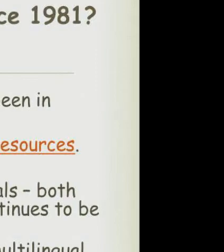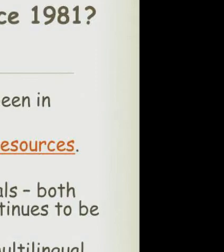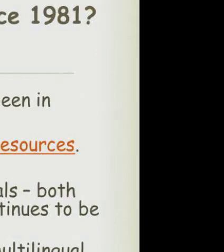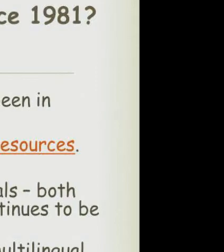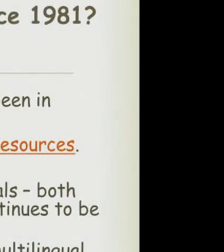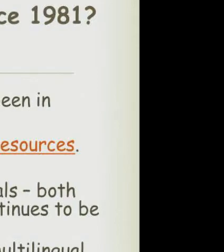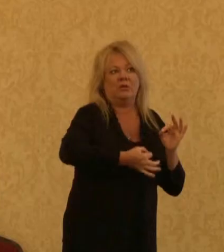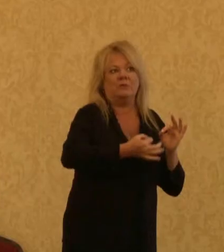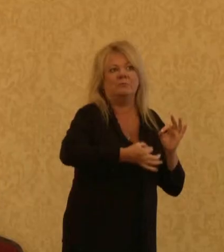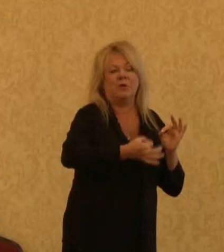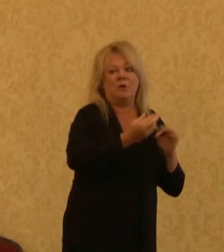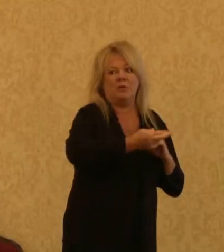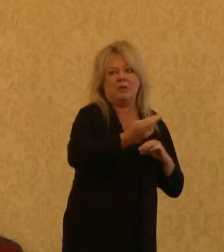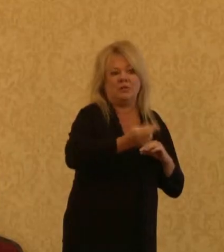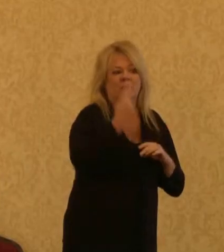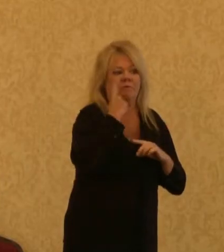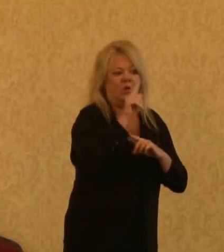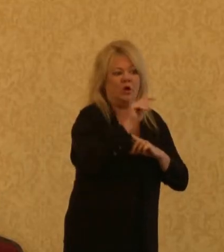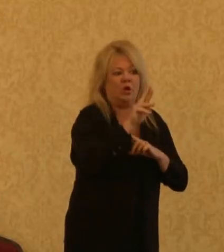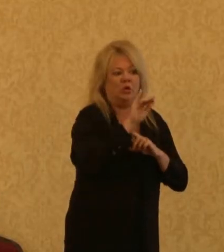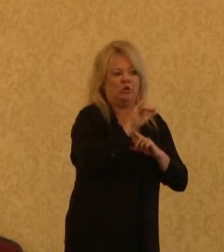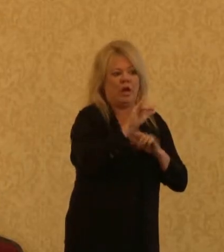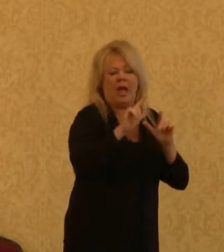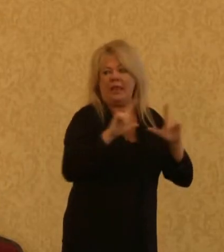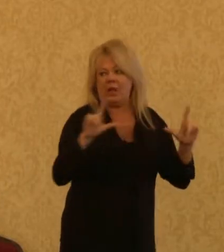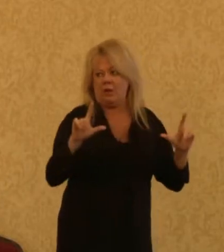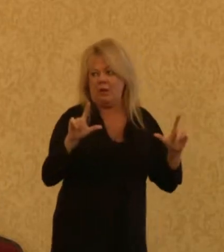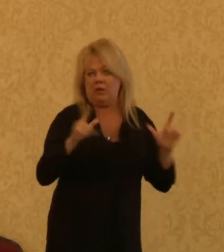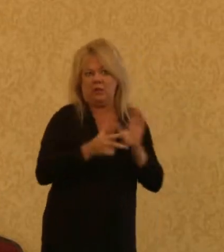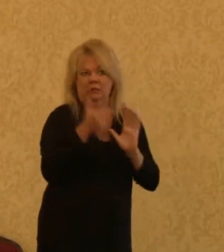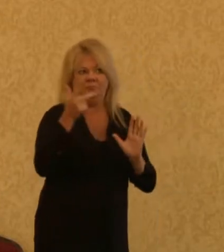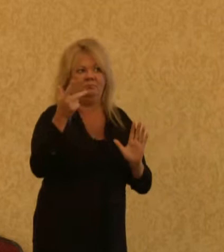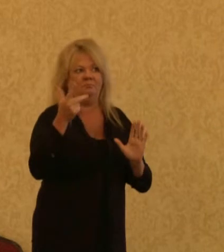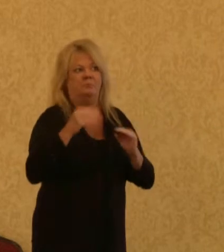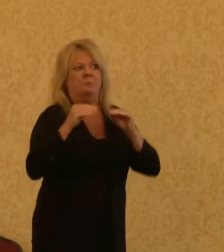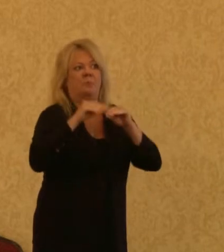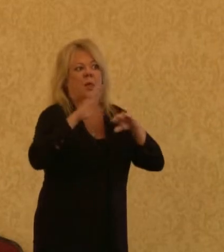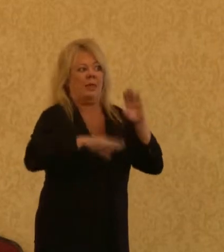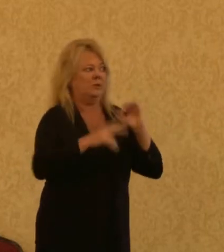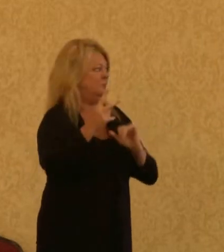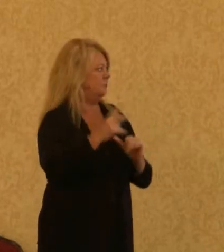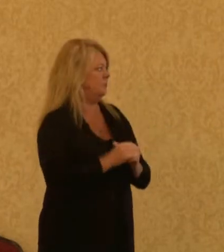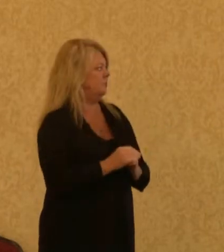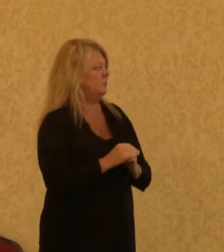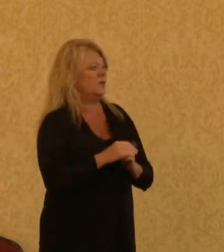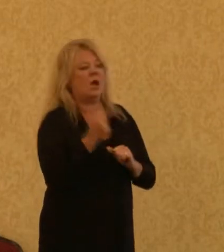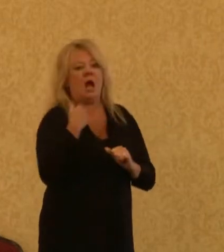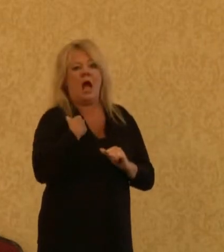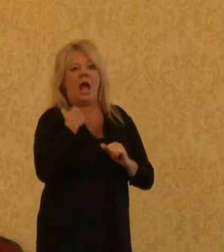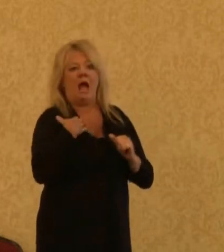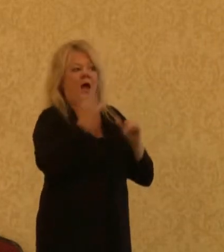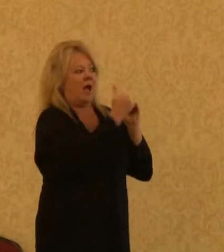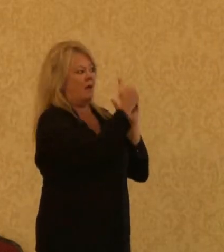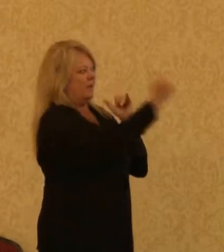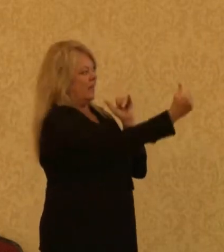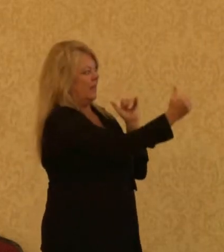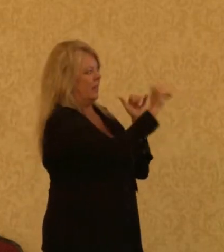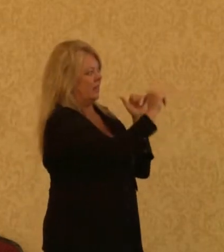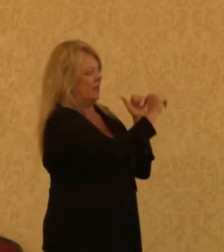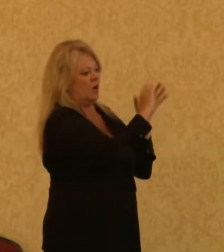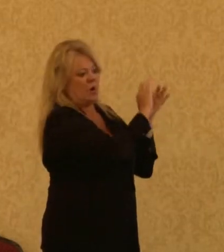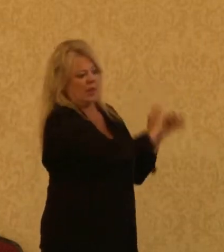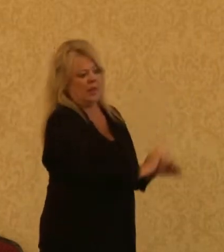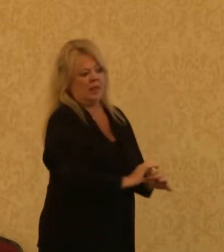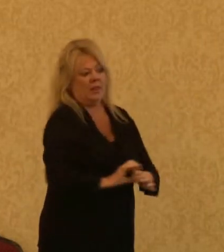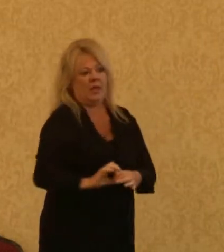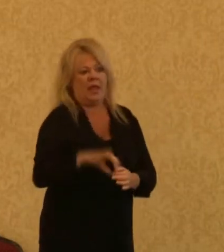that recognize their culture and language, and better interpreter services for the families. So what have we done